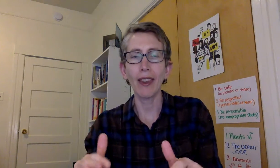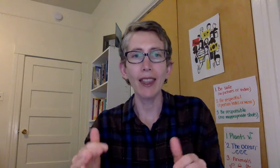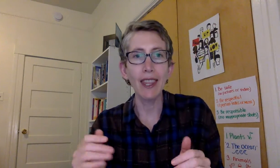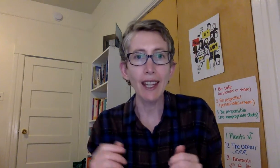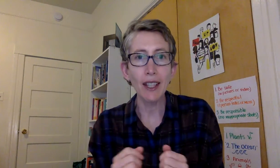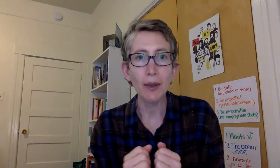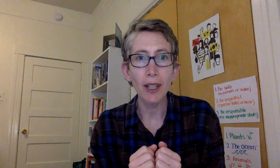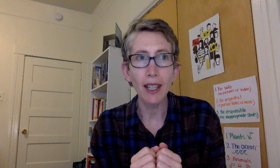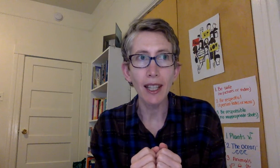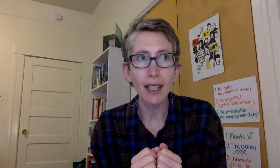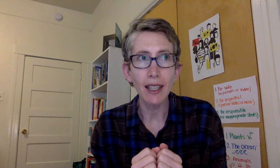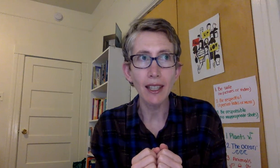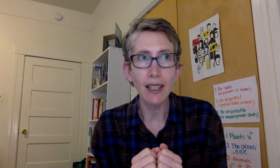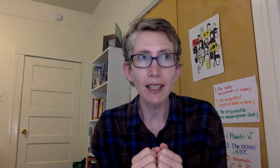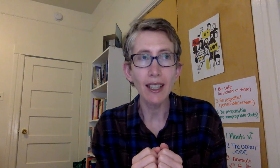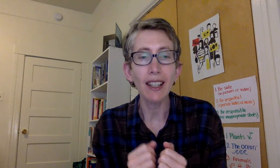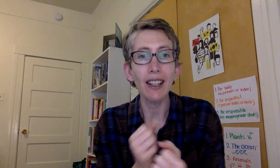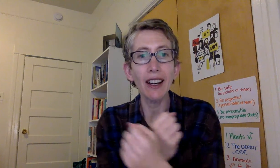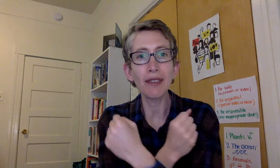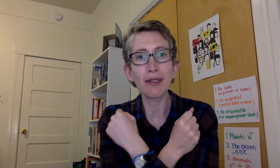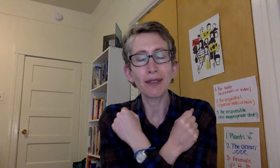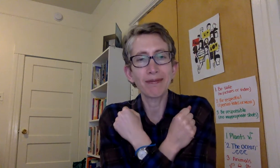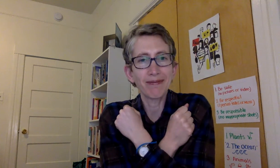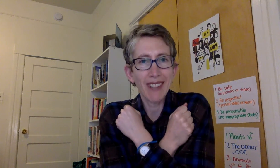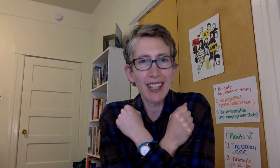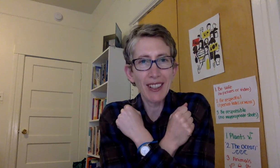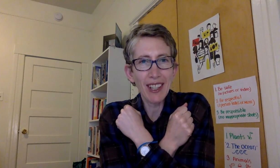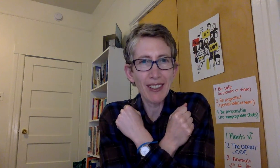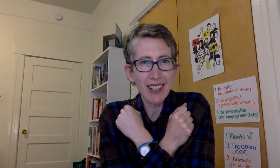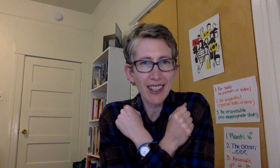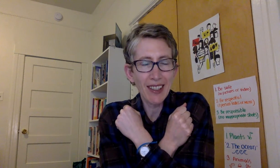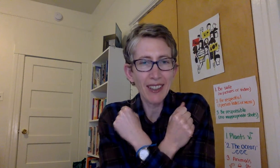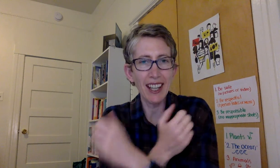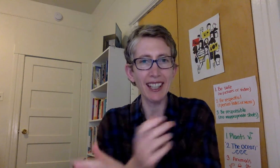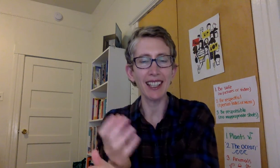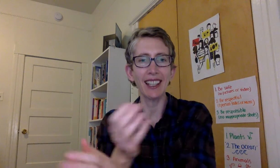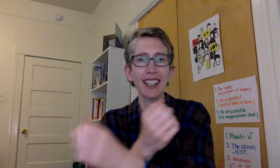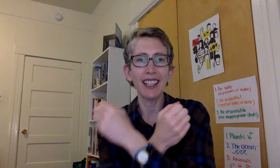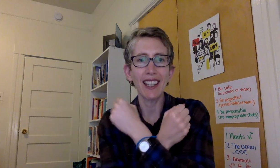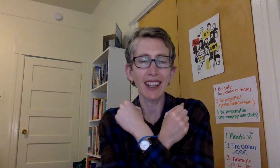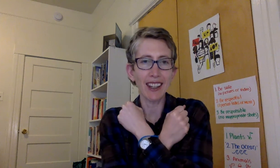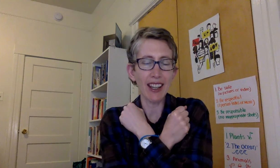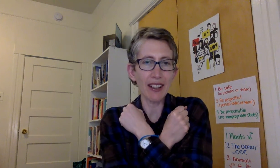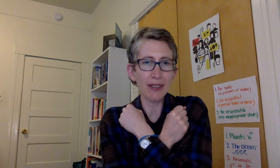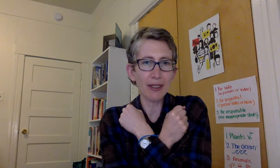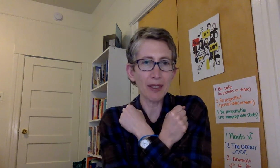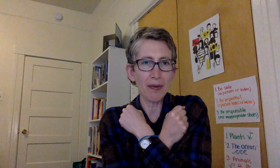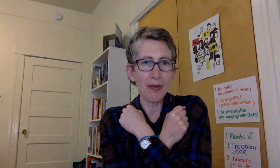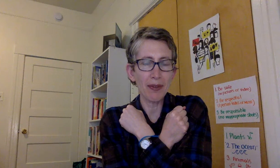The next one is love. Like you're giving yourself a hug. Love.